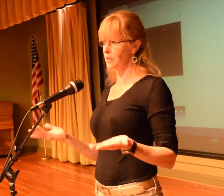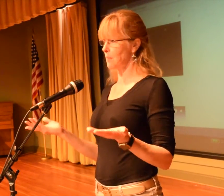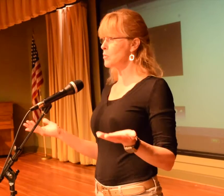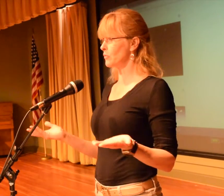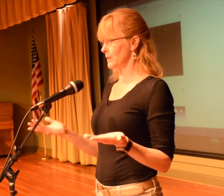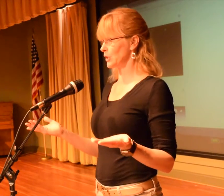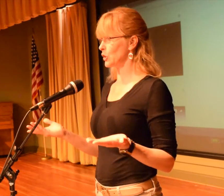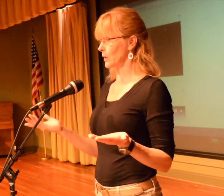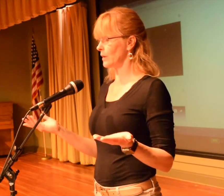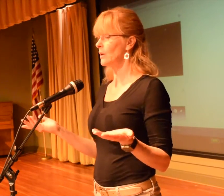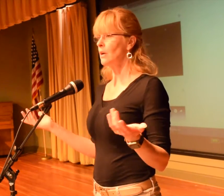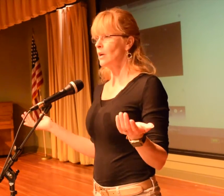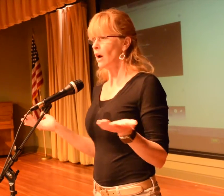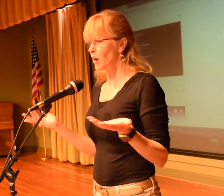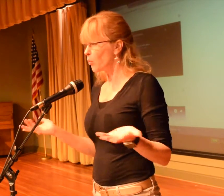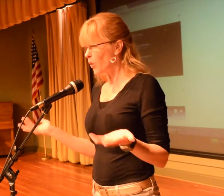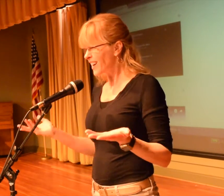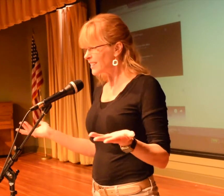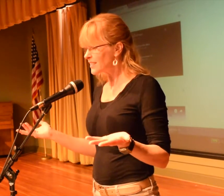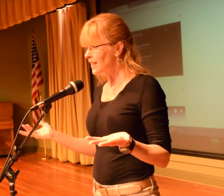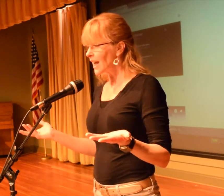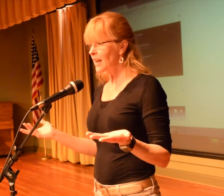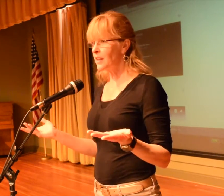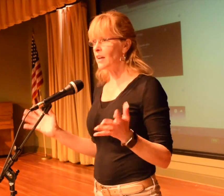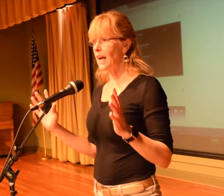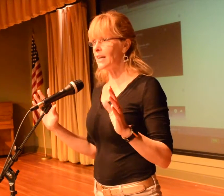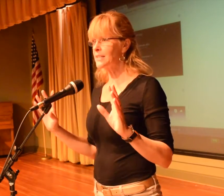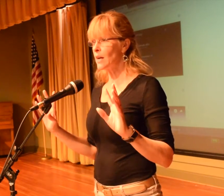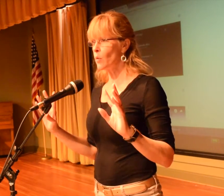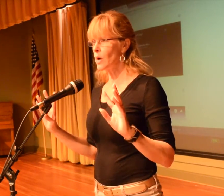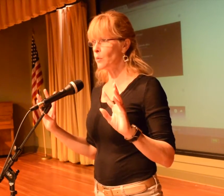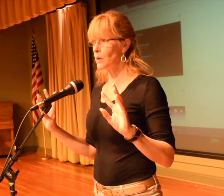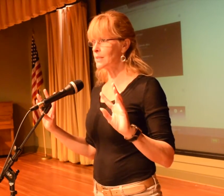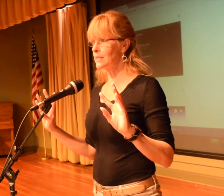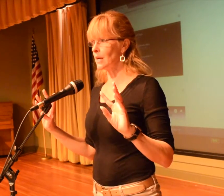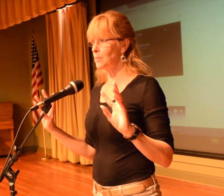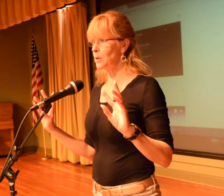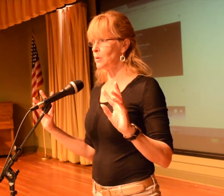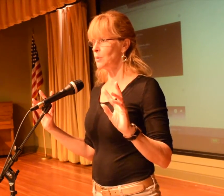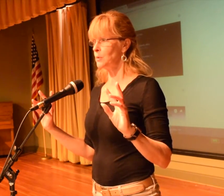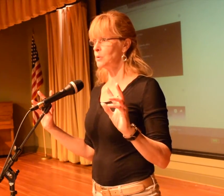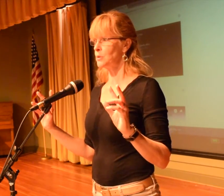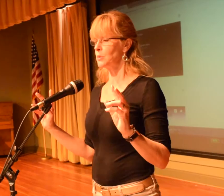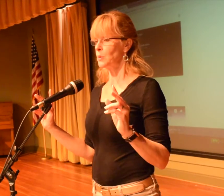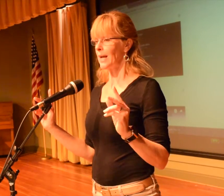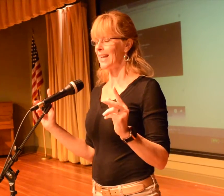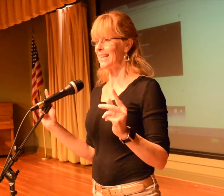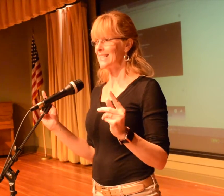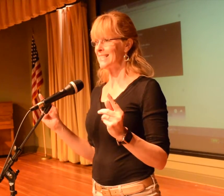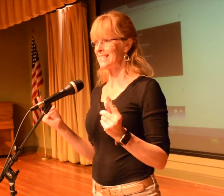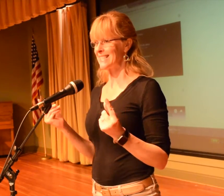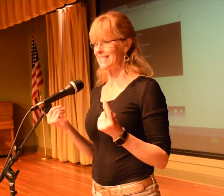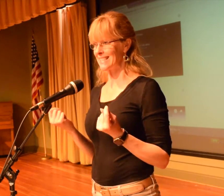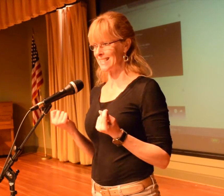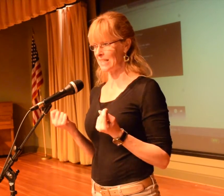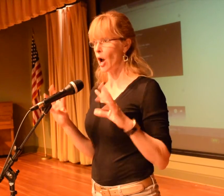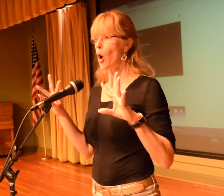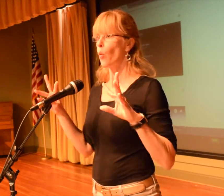different movement to it. What? And the ASL one was a W to a T.